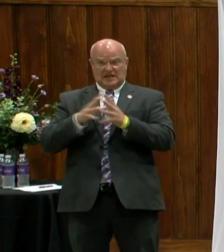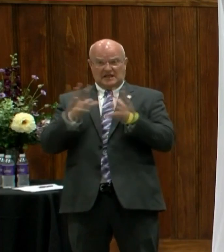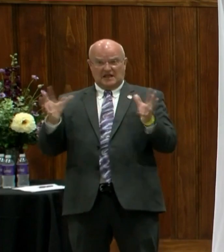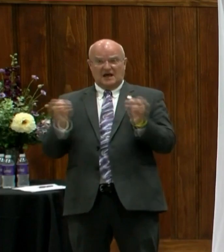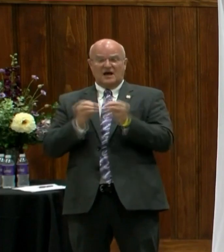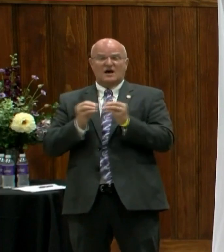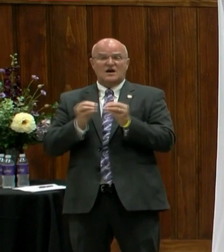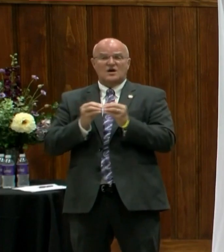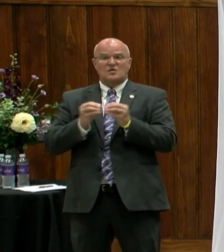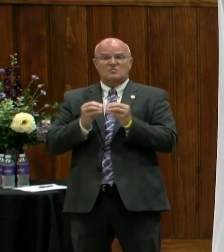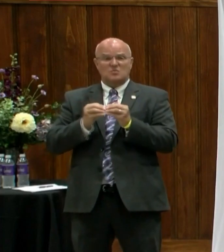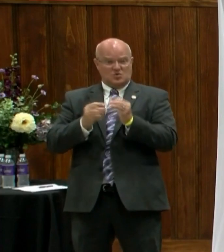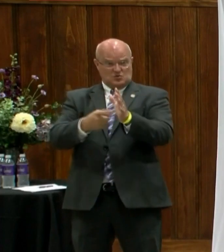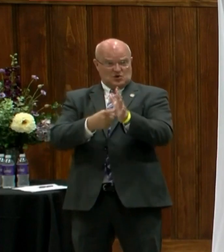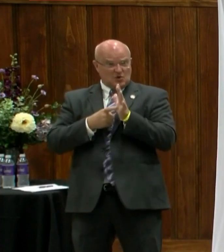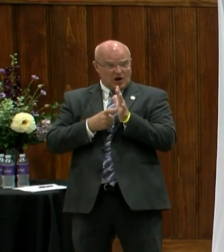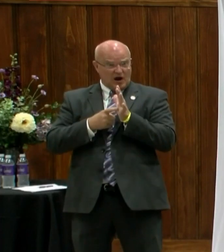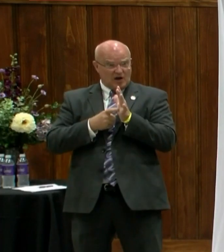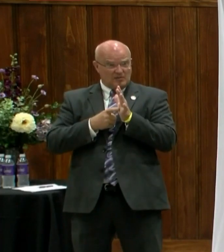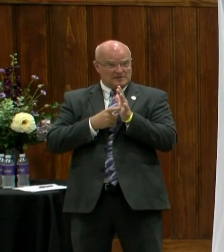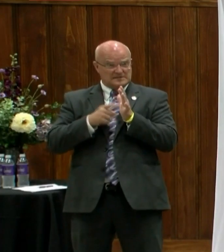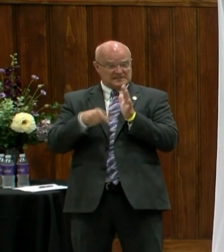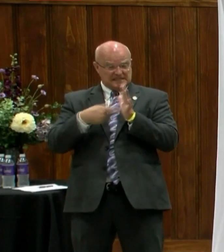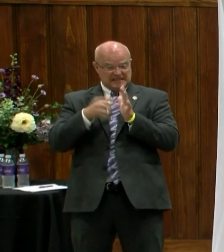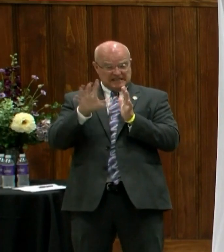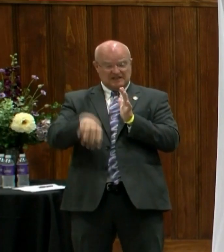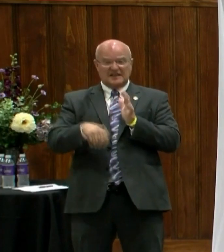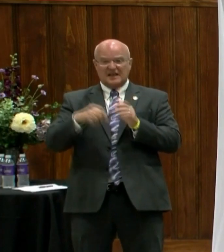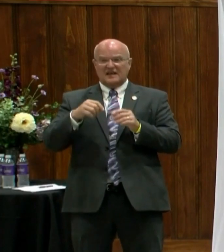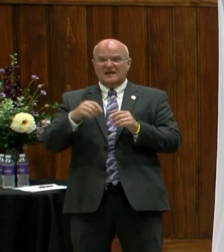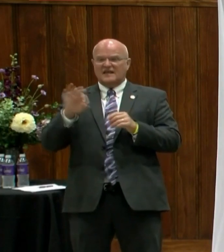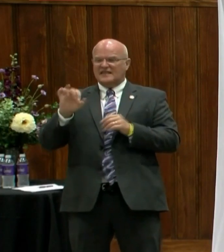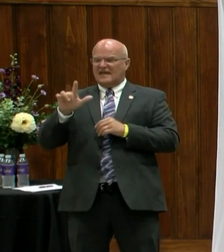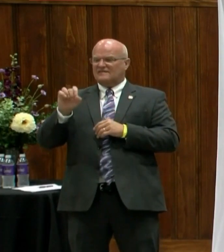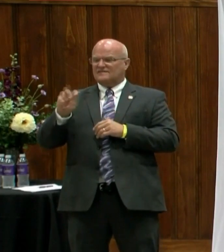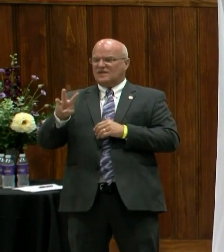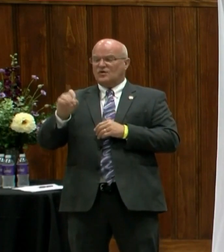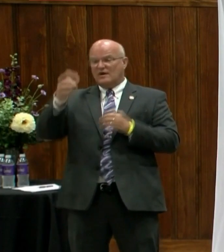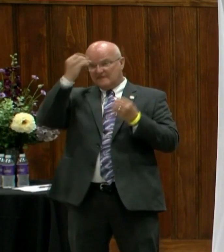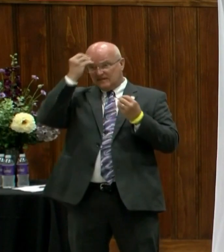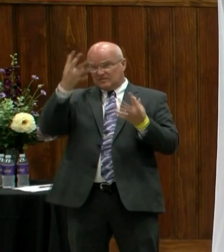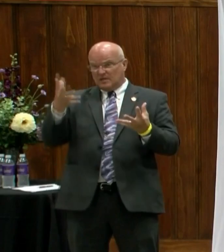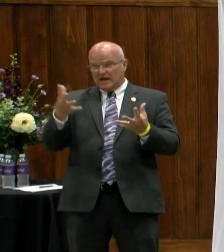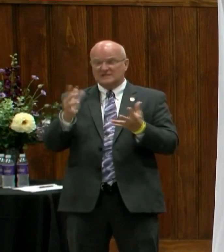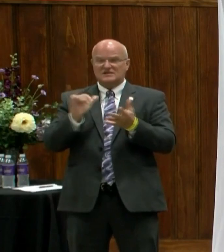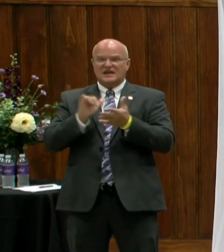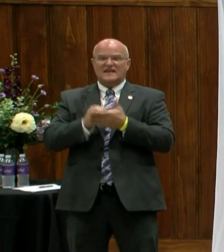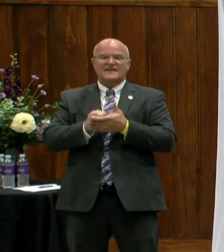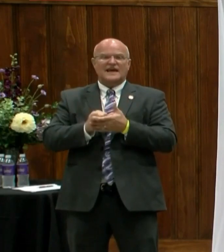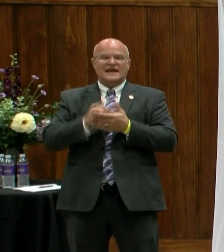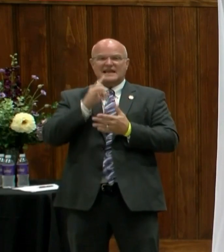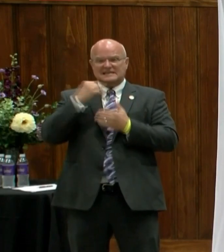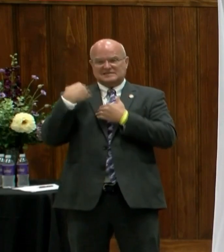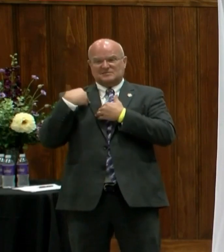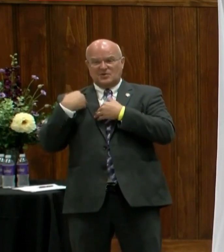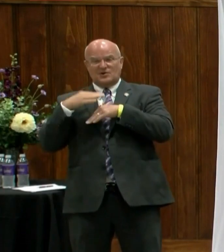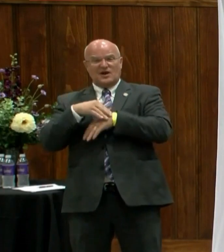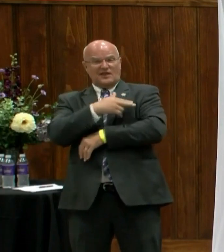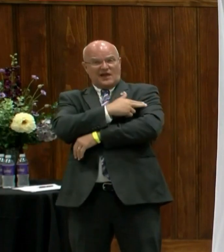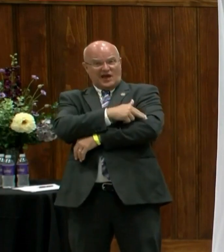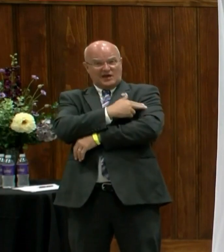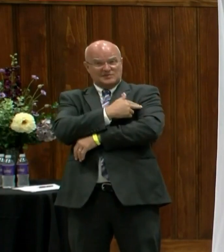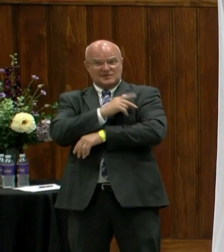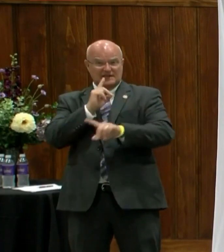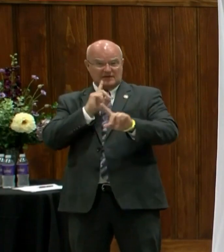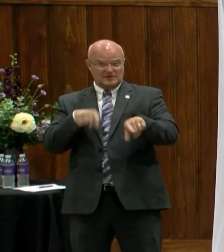lot more requirements in that flow of information that is some burden on the hospitals as